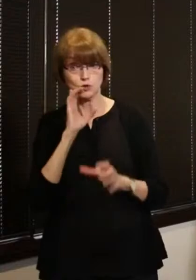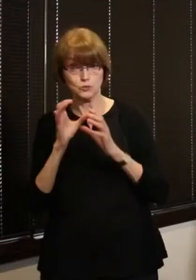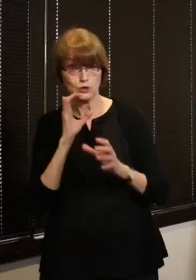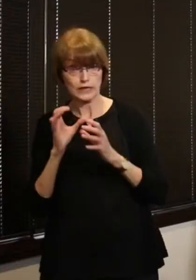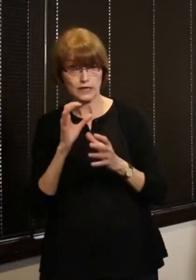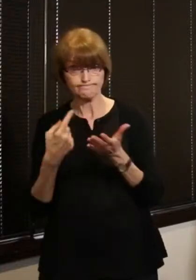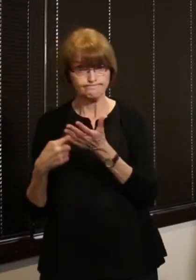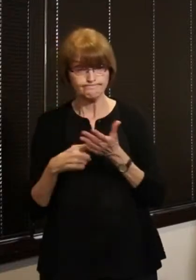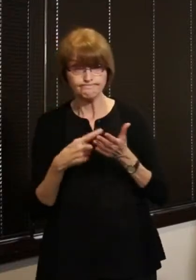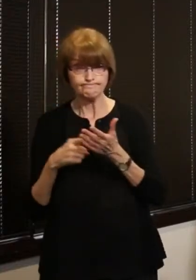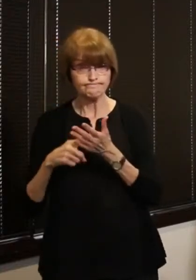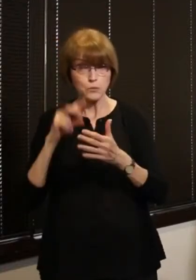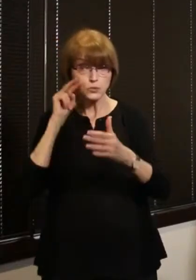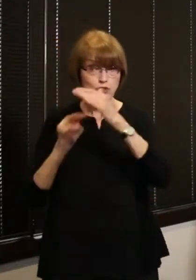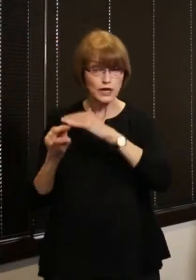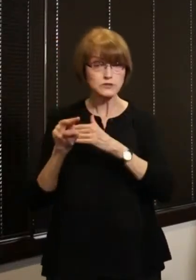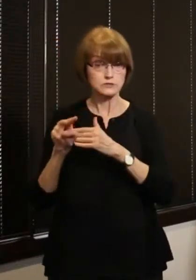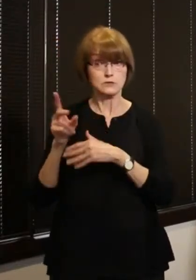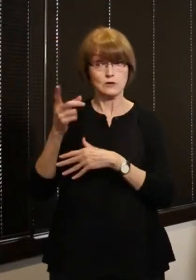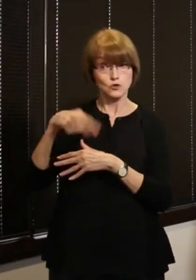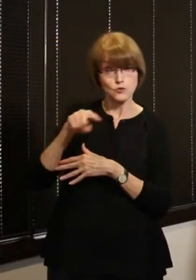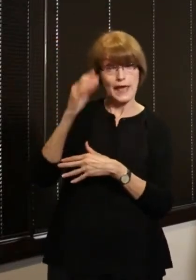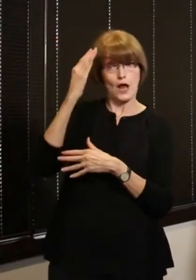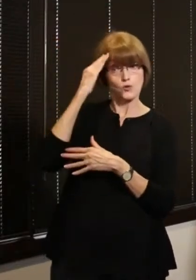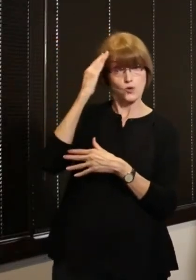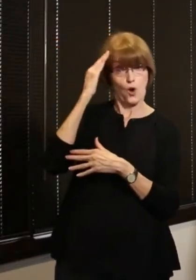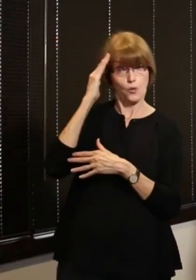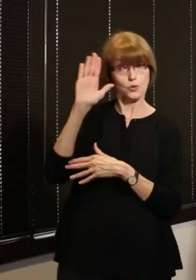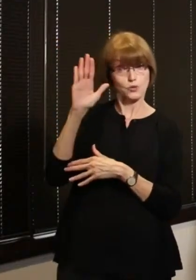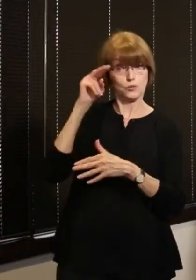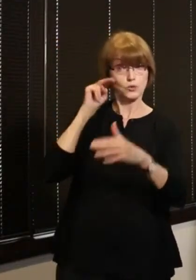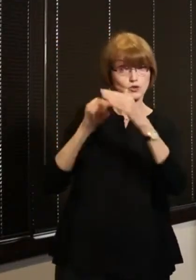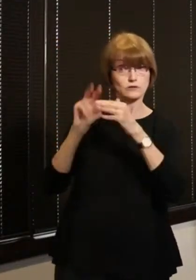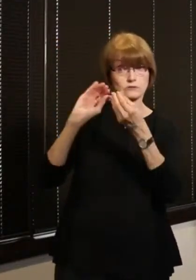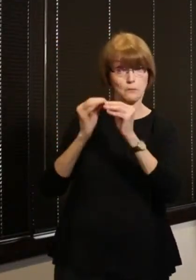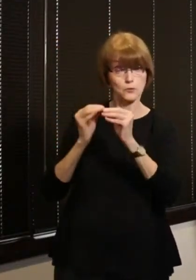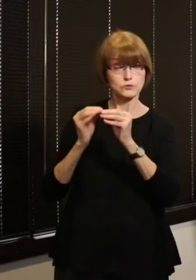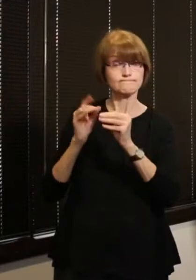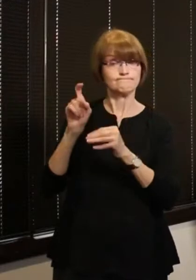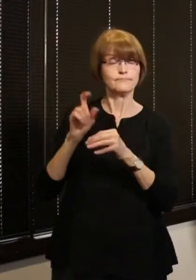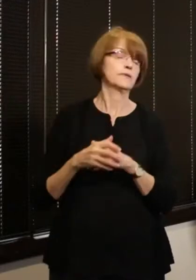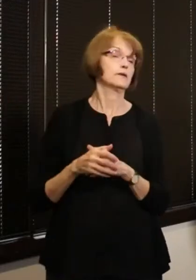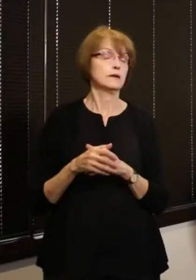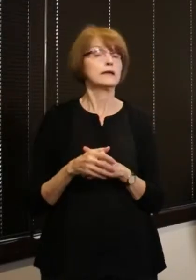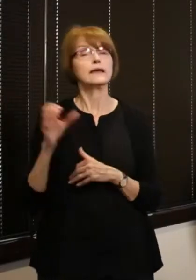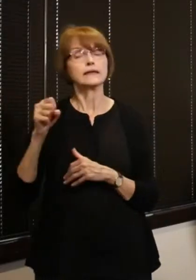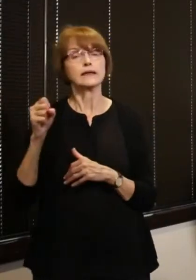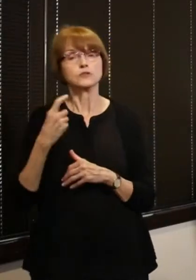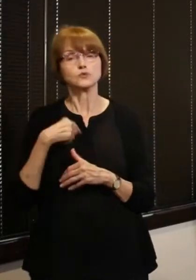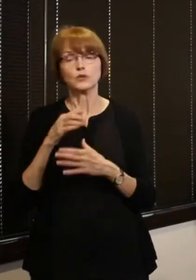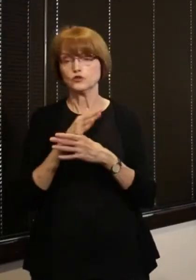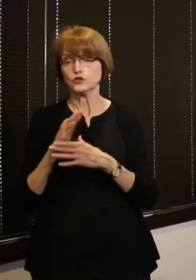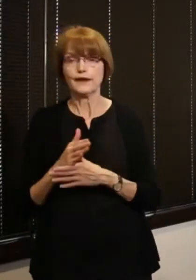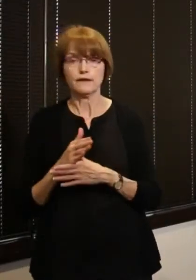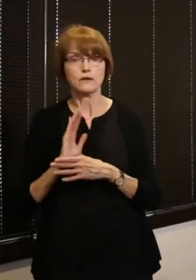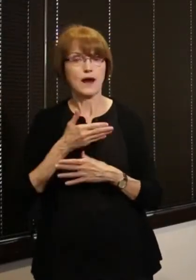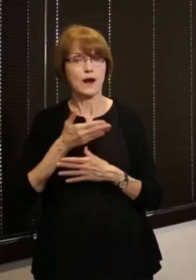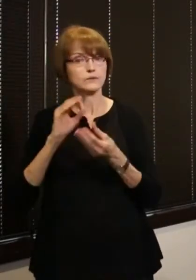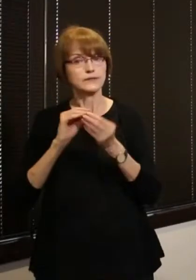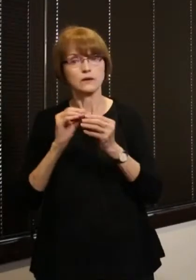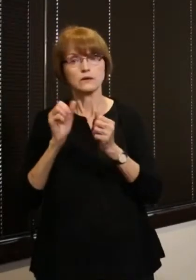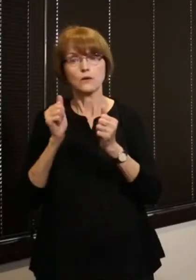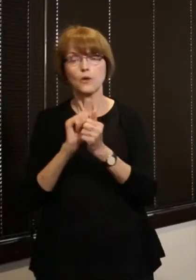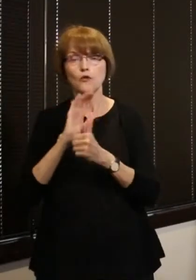well informed about all the projections that you provide to the public? Well, we share our data with all of the